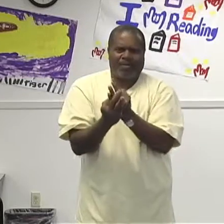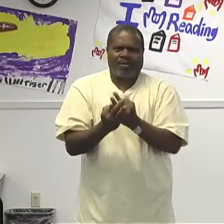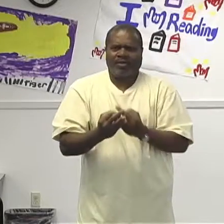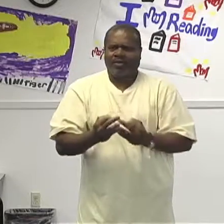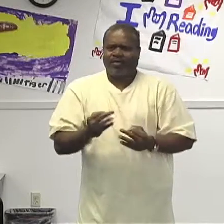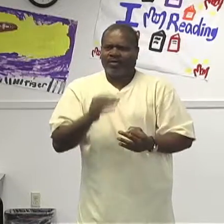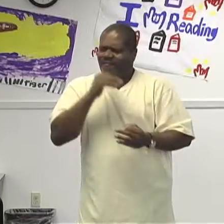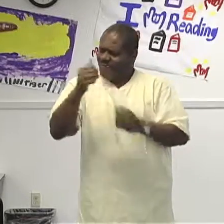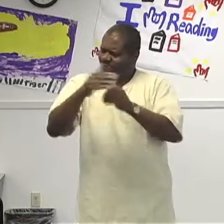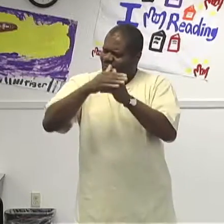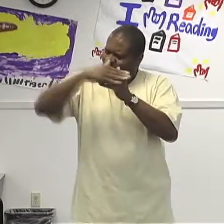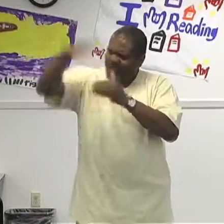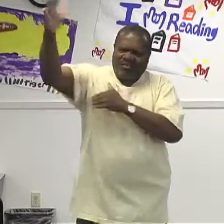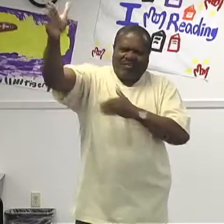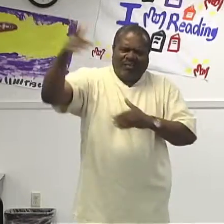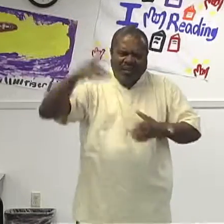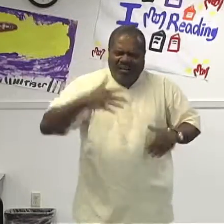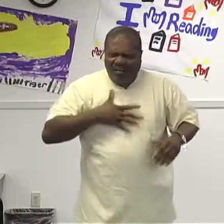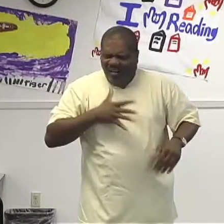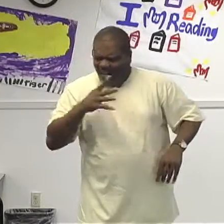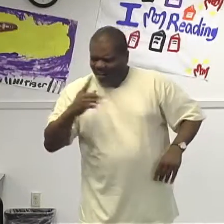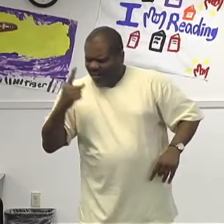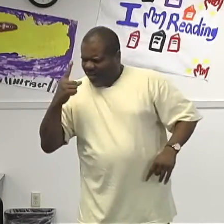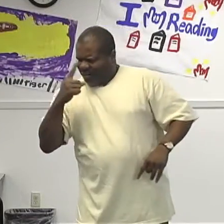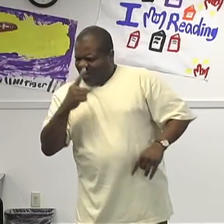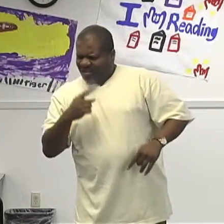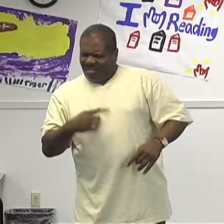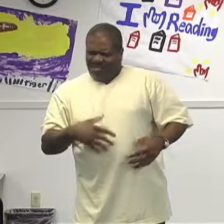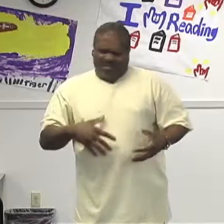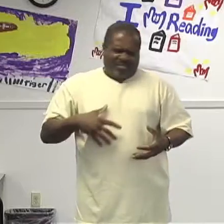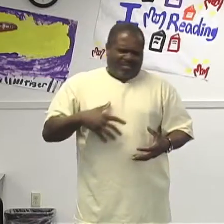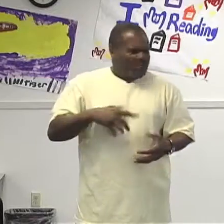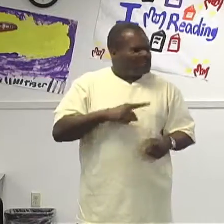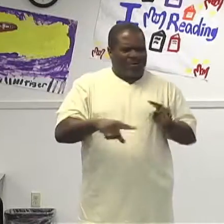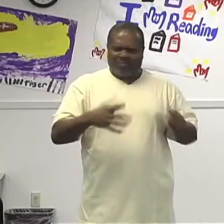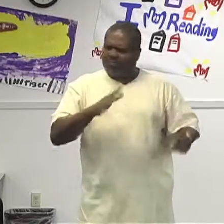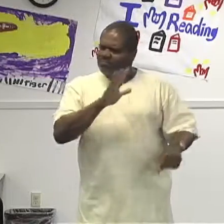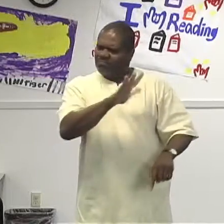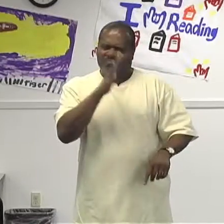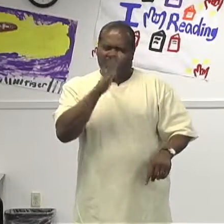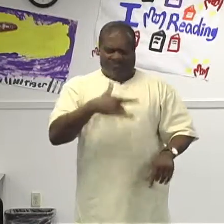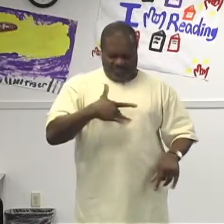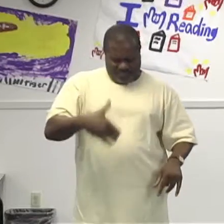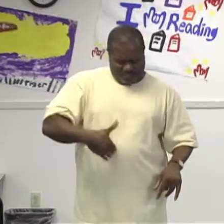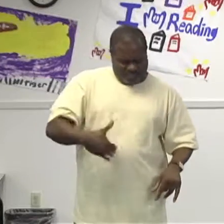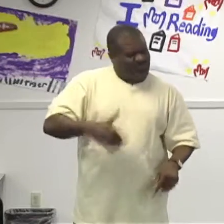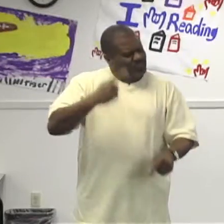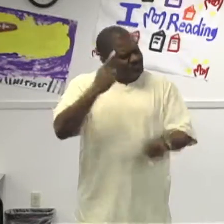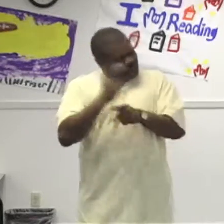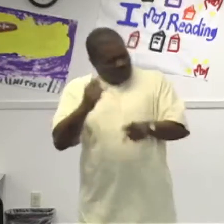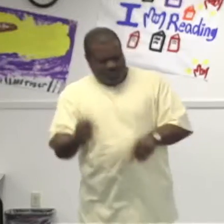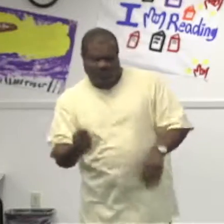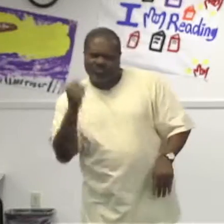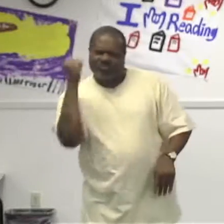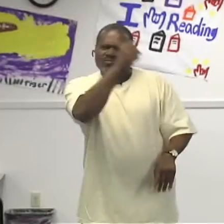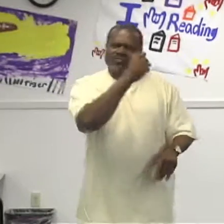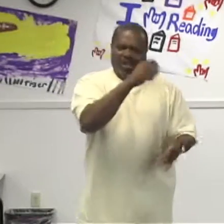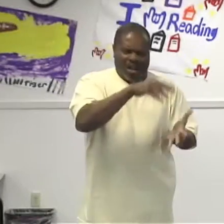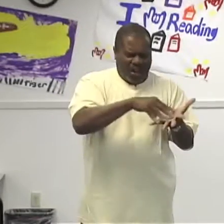appalled. They thought that I should be close to my family and close to my church community. This was really upsetting for my mom, but